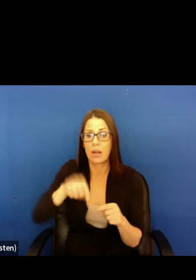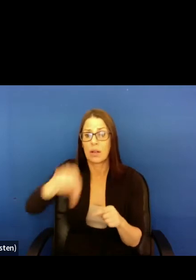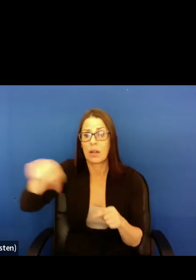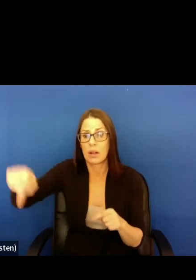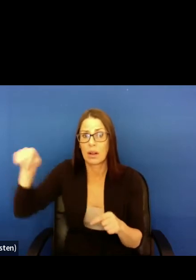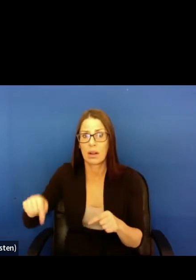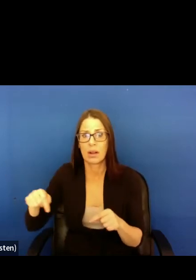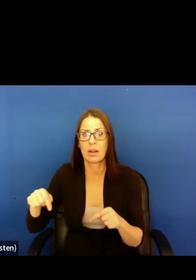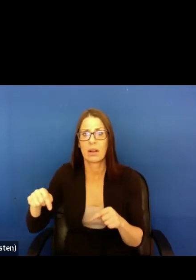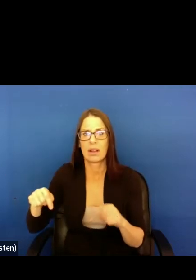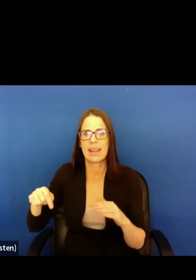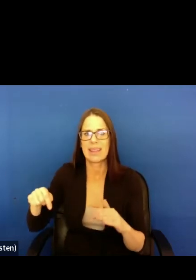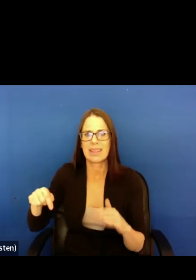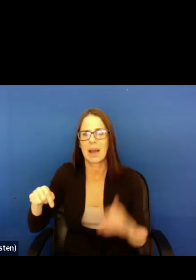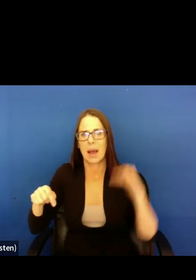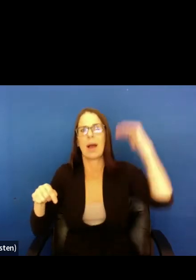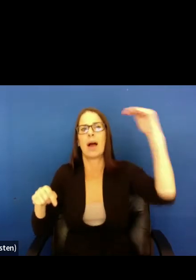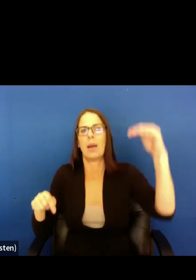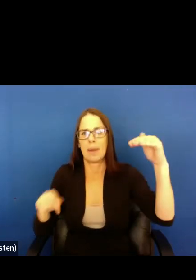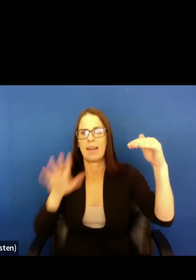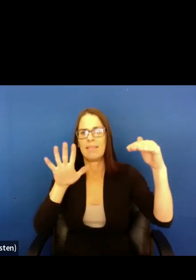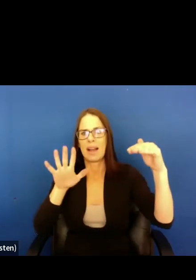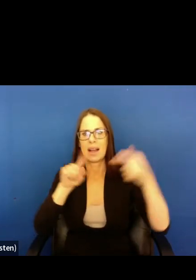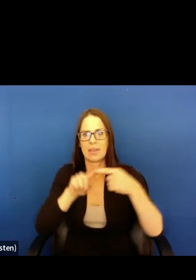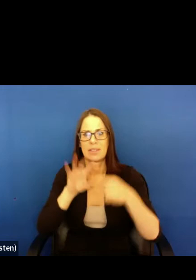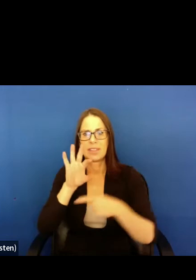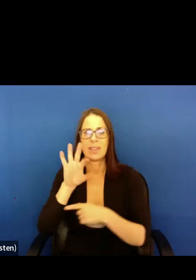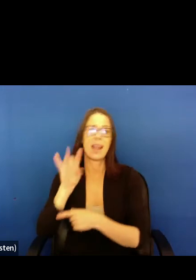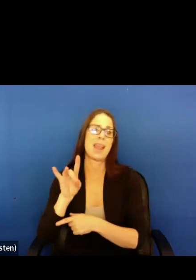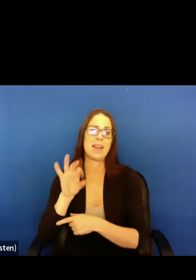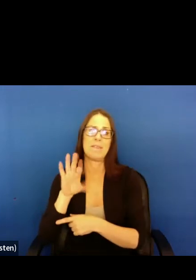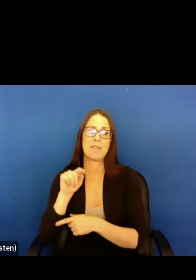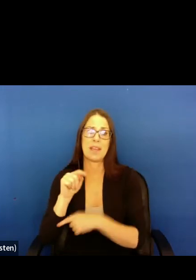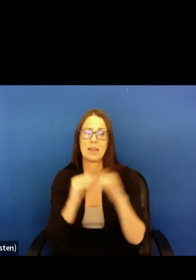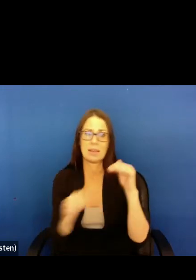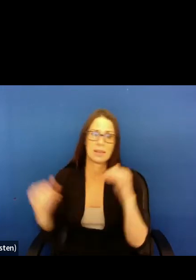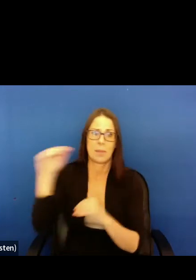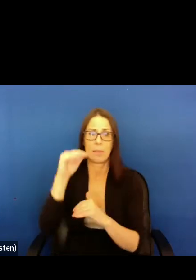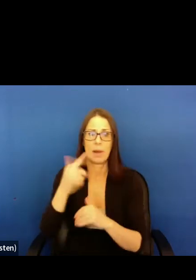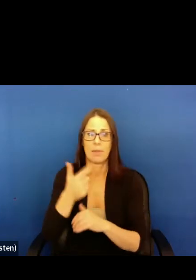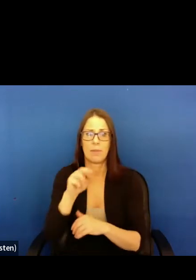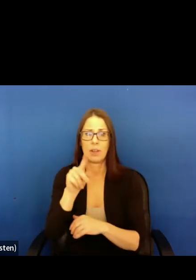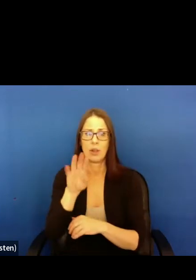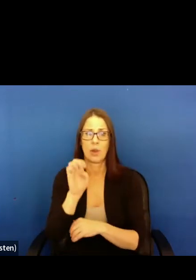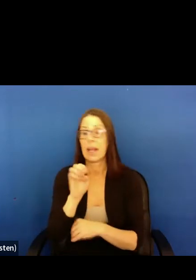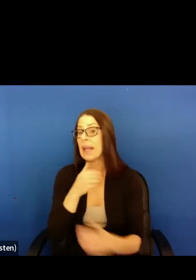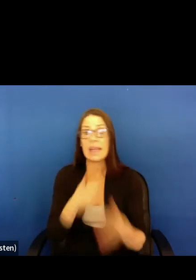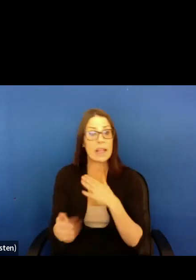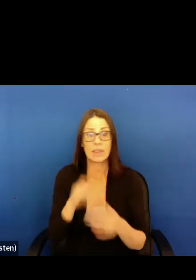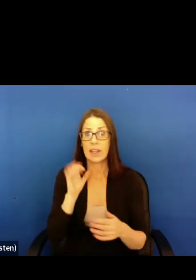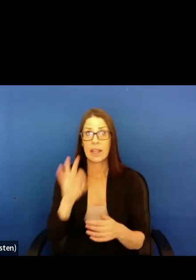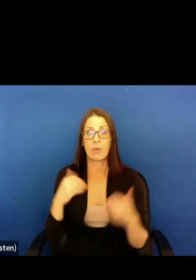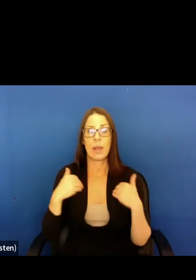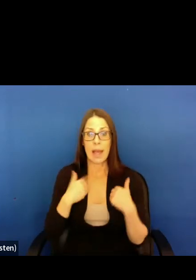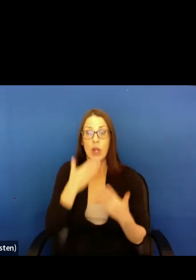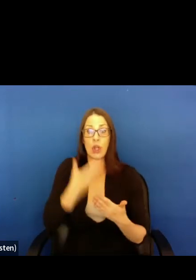8 feet above grade. So even if we were able to have a sensitive solution to get you into the front